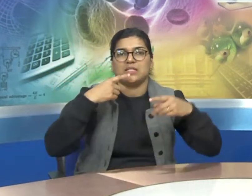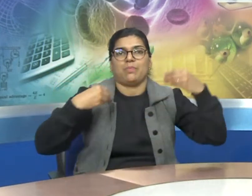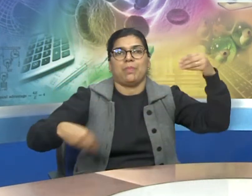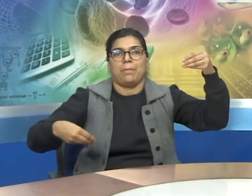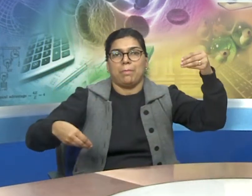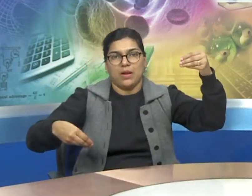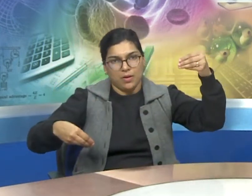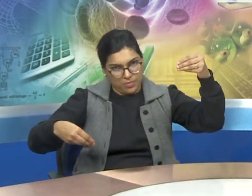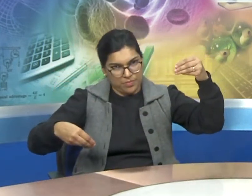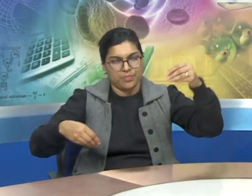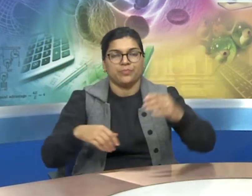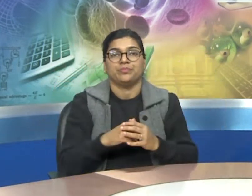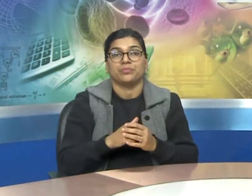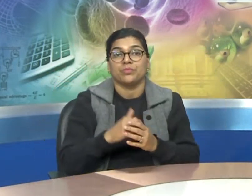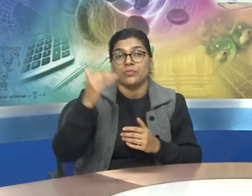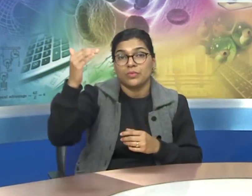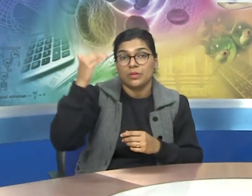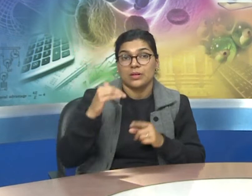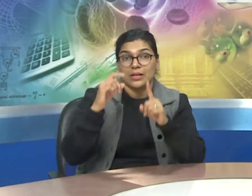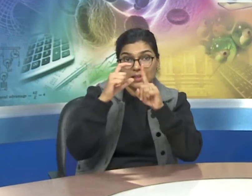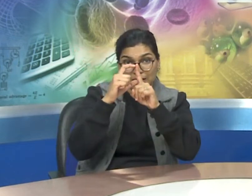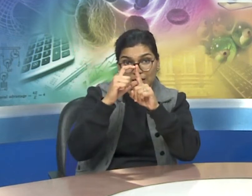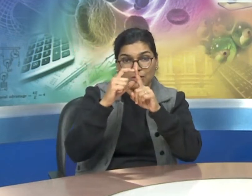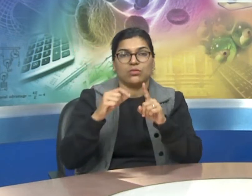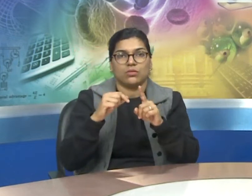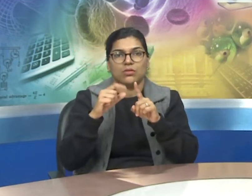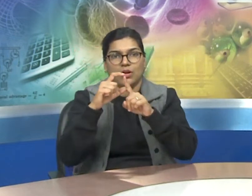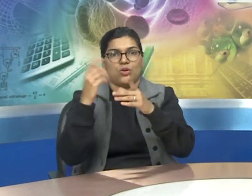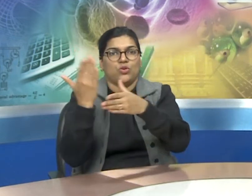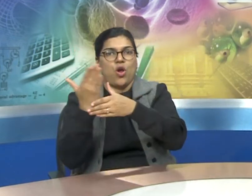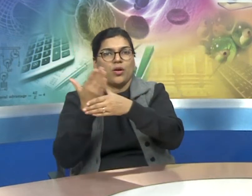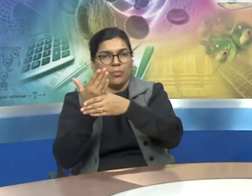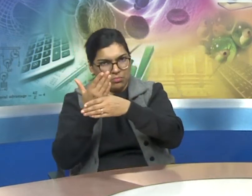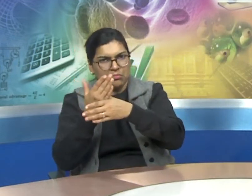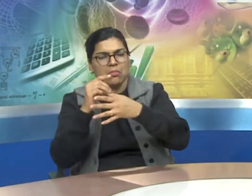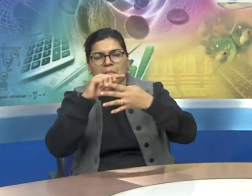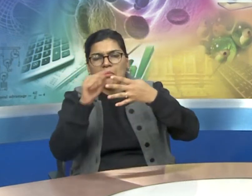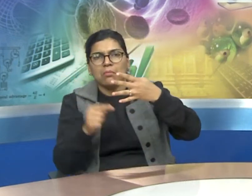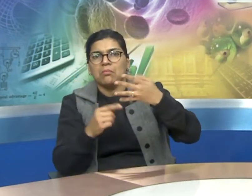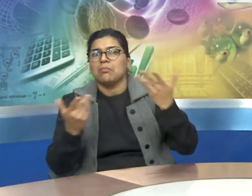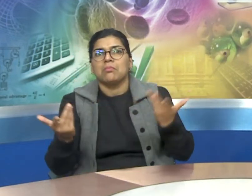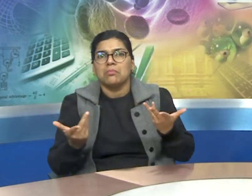Option C, paper. Option D, document.